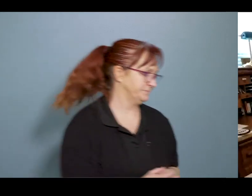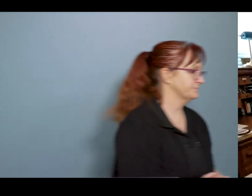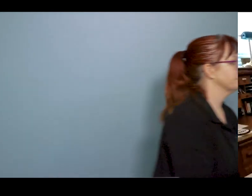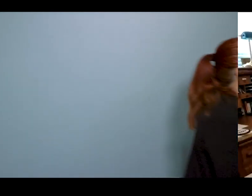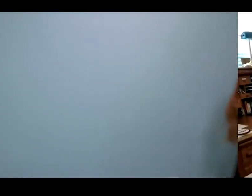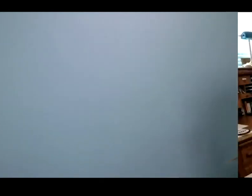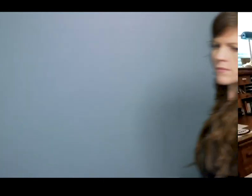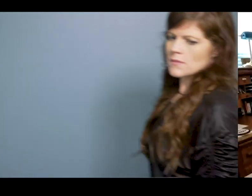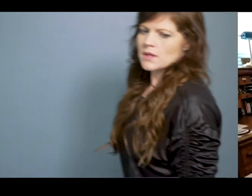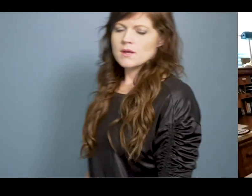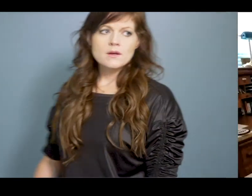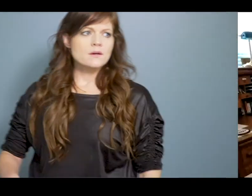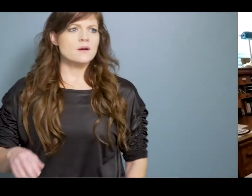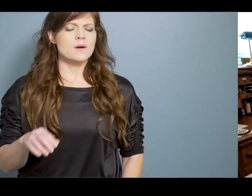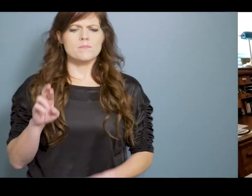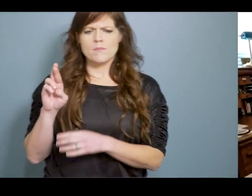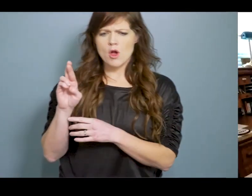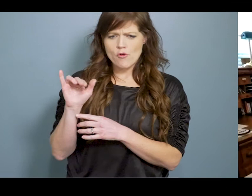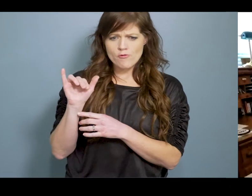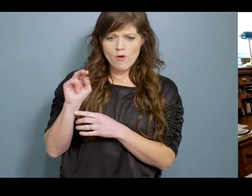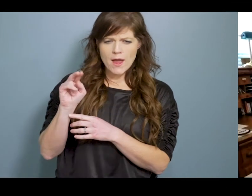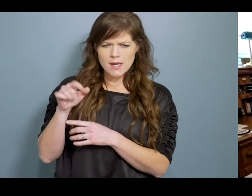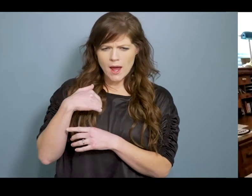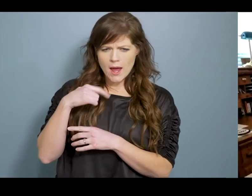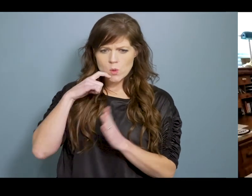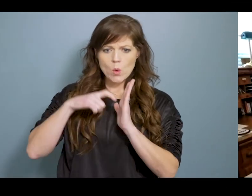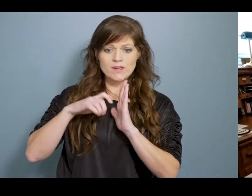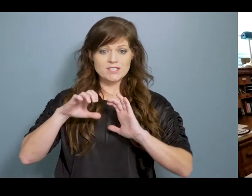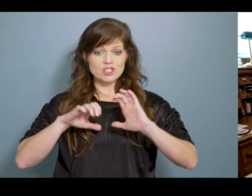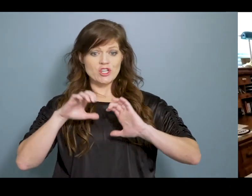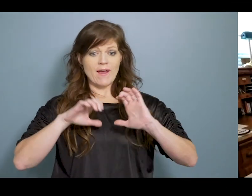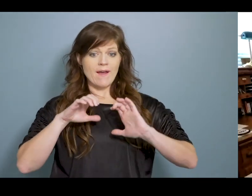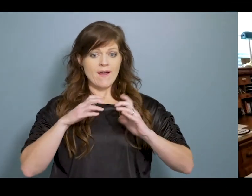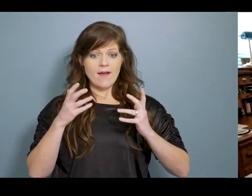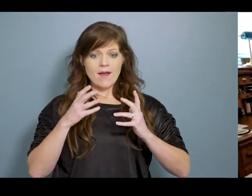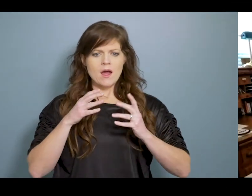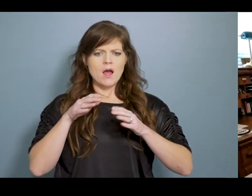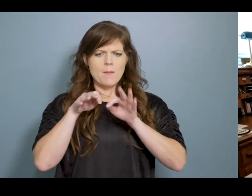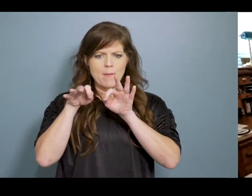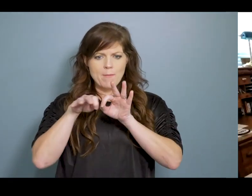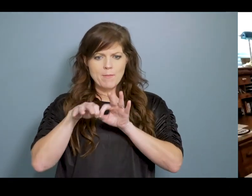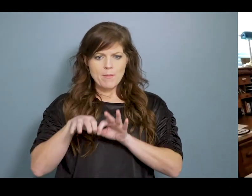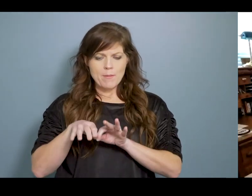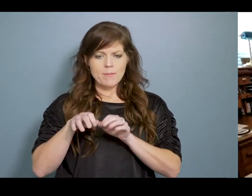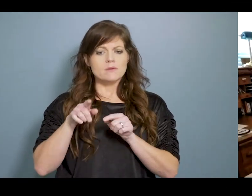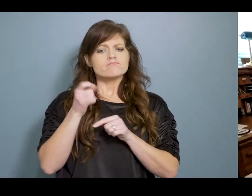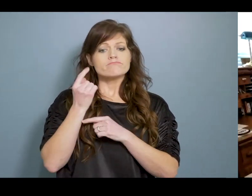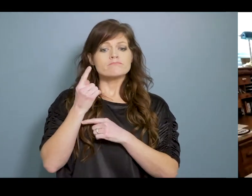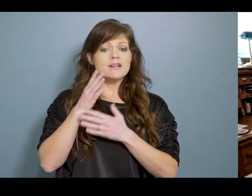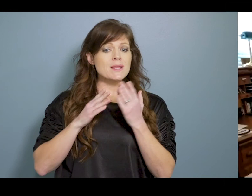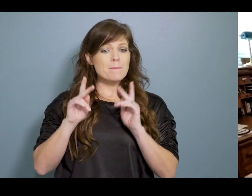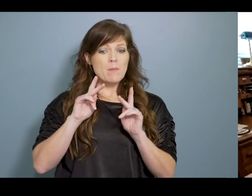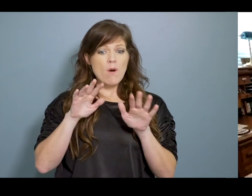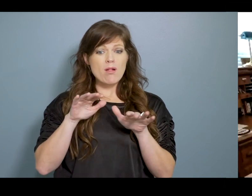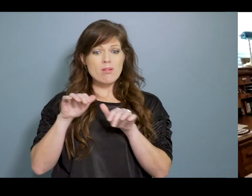Right, and I think Luis sent on a chat. Some of those actually never really left except